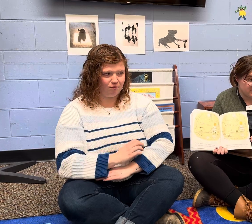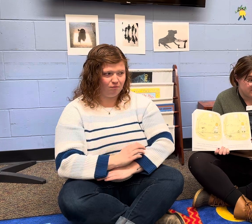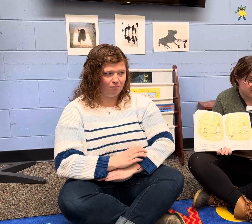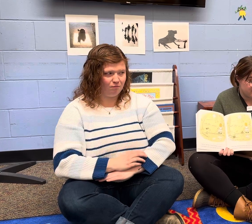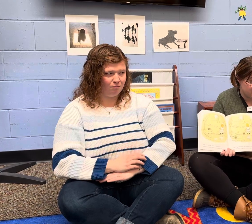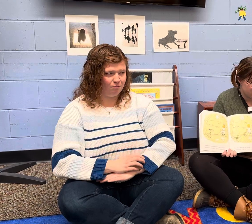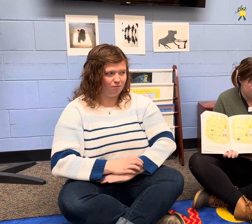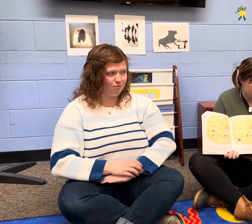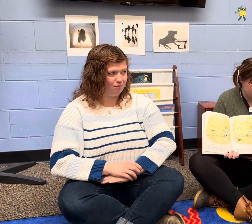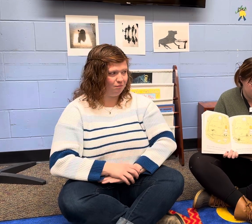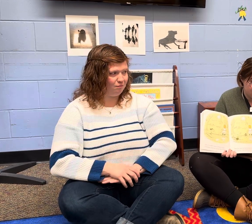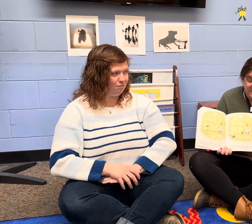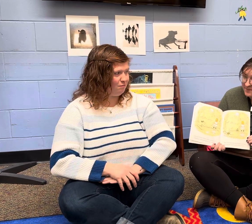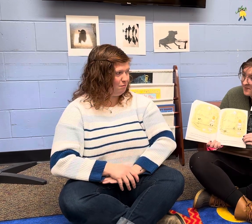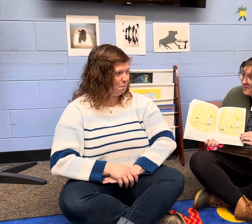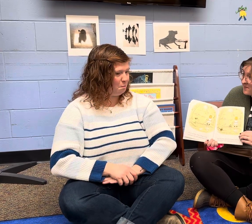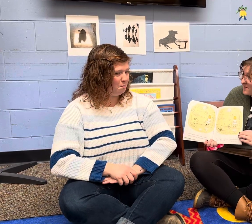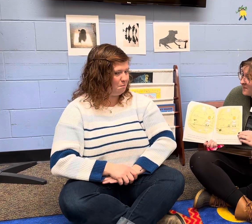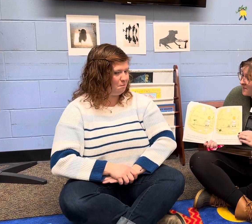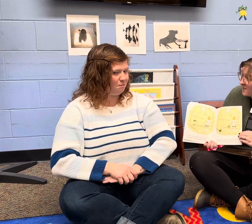log.